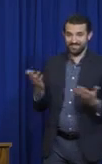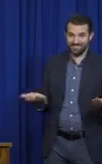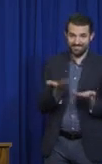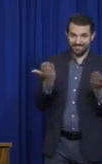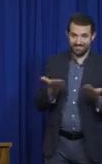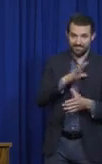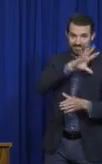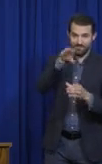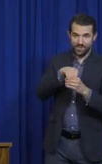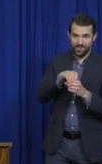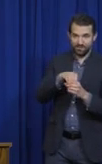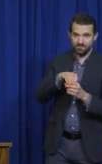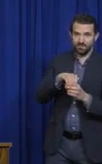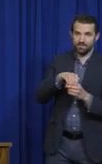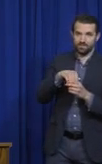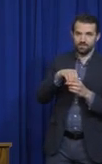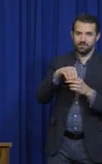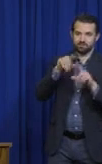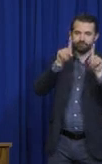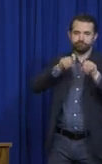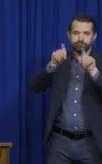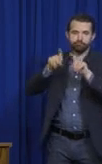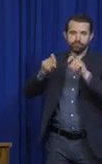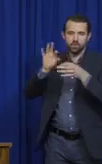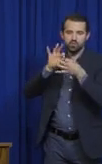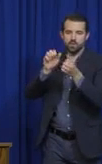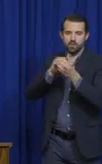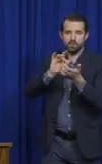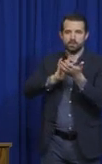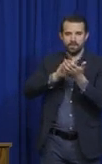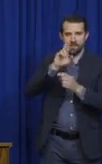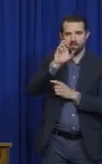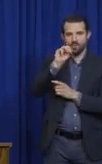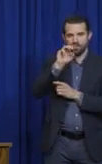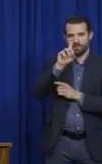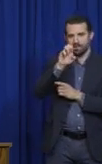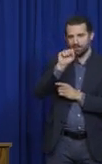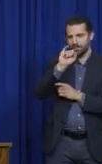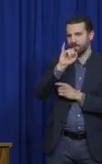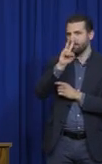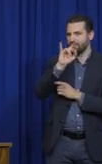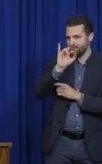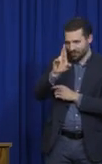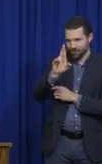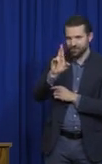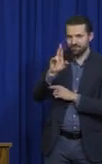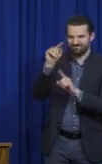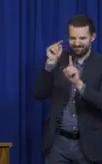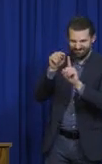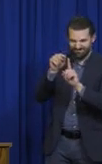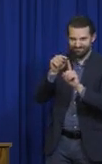around remdesivir. I don't know which trial specifically, whether it was the,